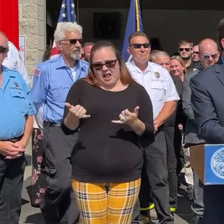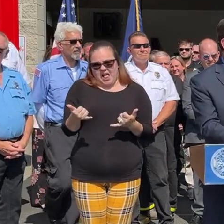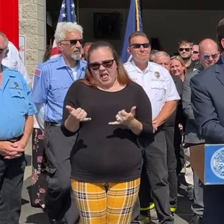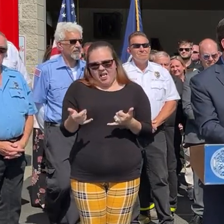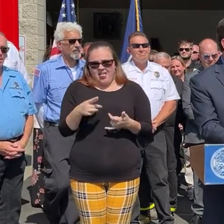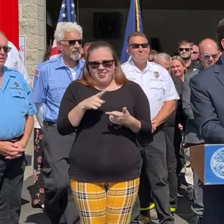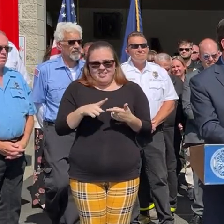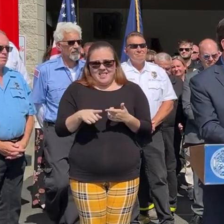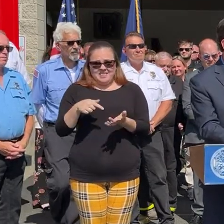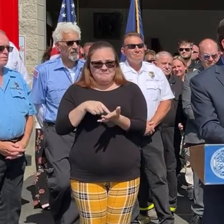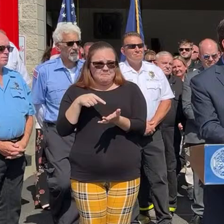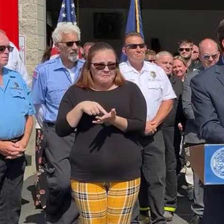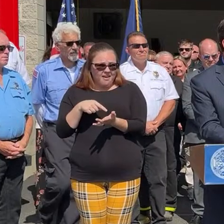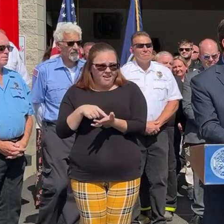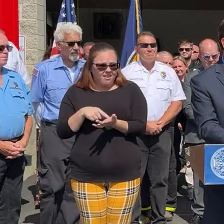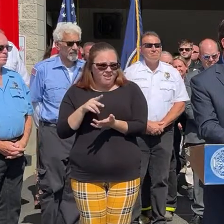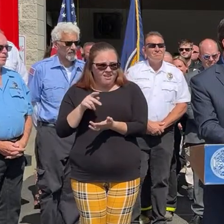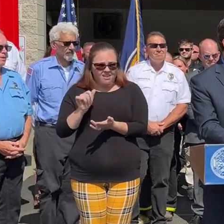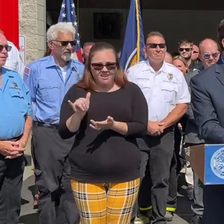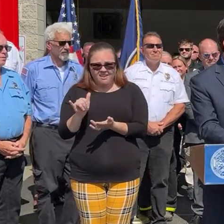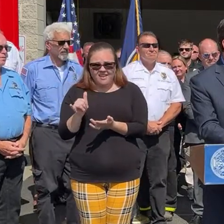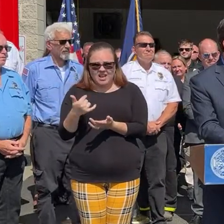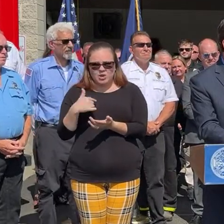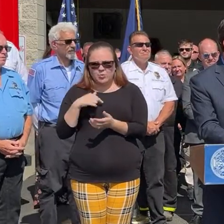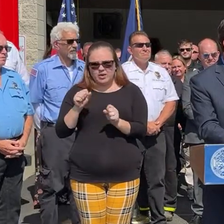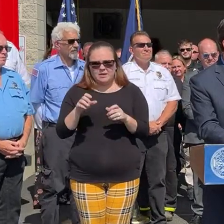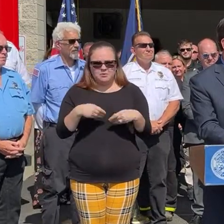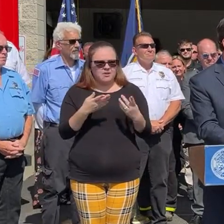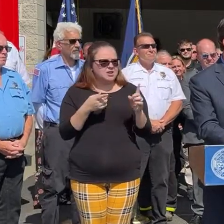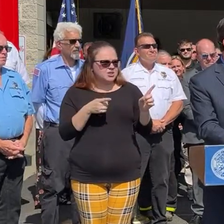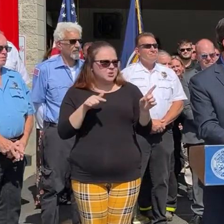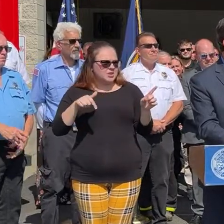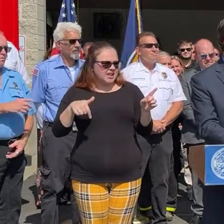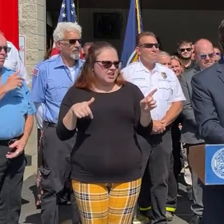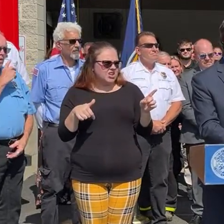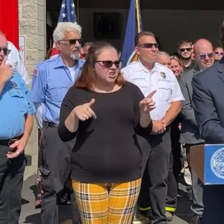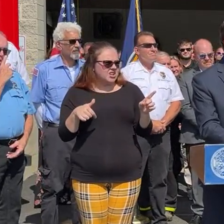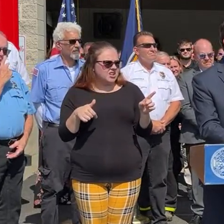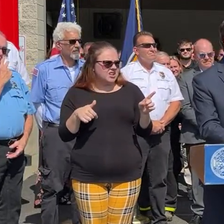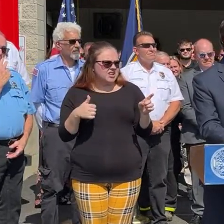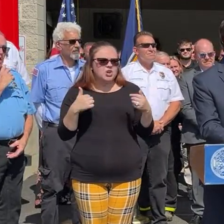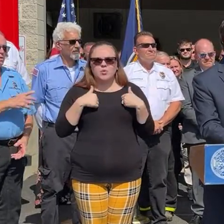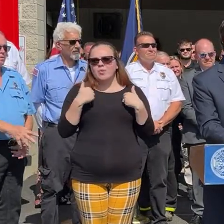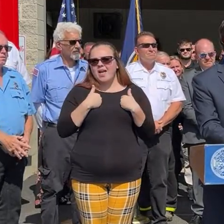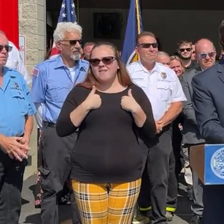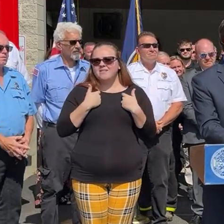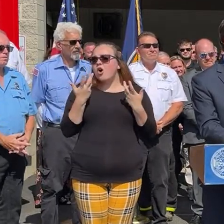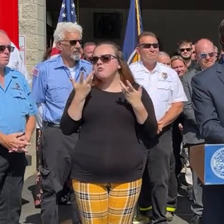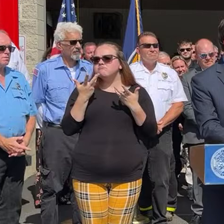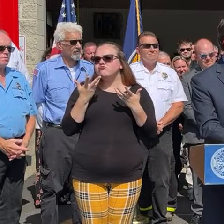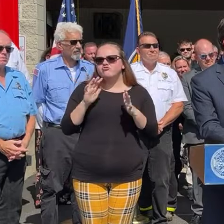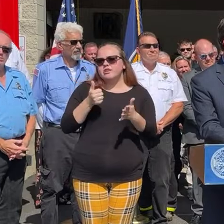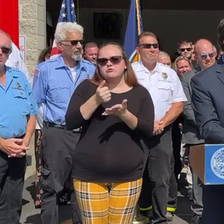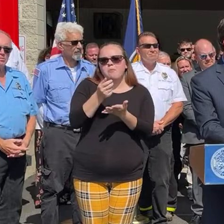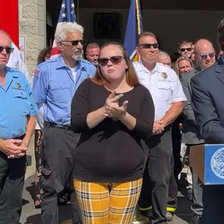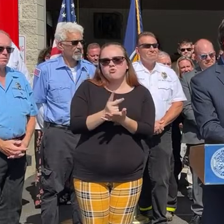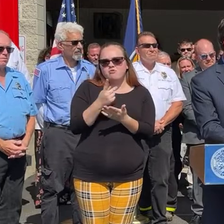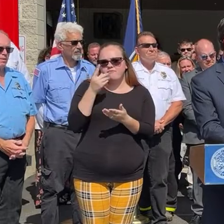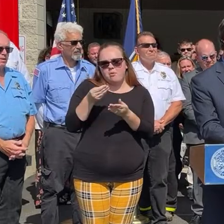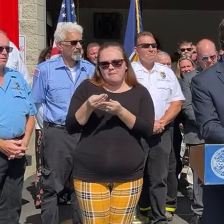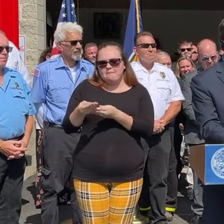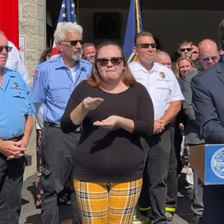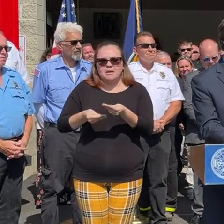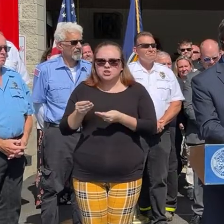and then the salary and that information we can provide to you later today. That was all approved as part of the budget process with